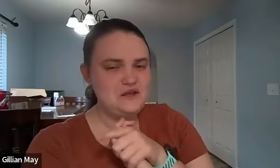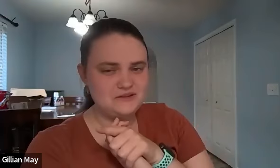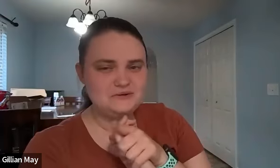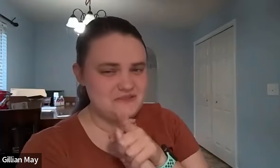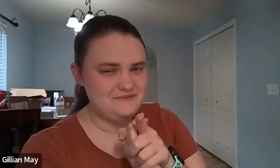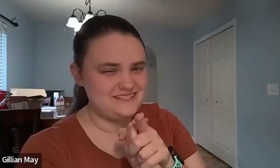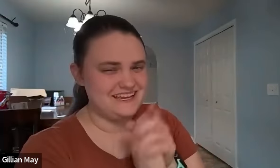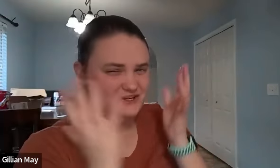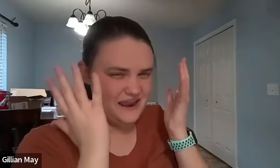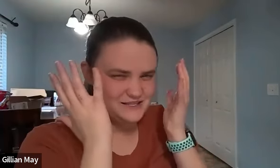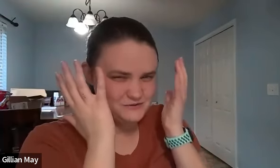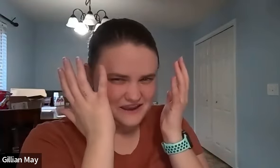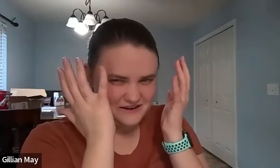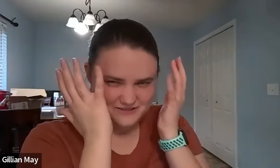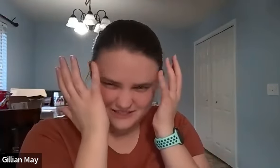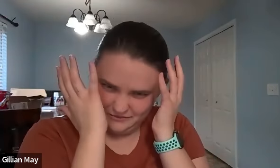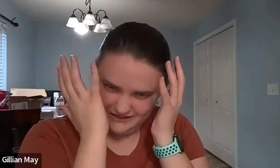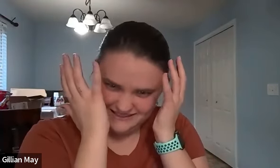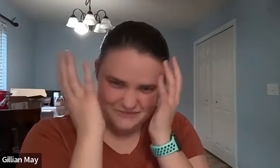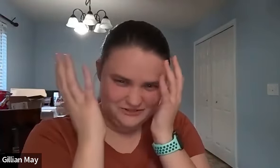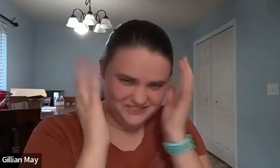You were there, Miss Katie. Your hands were there. You were just like, what's the motion?